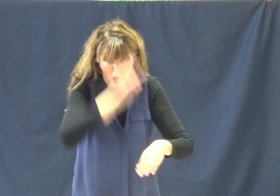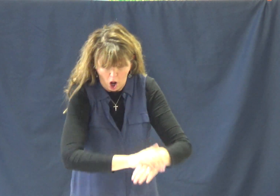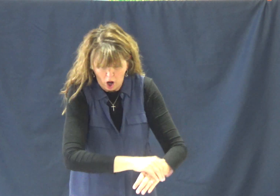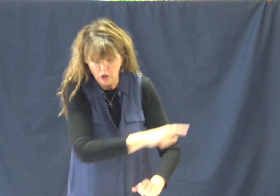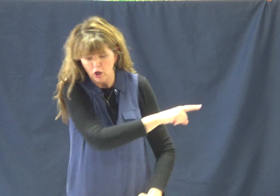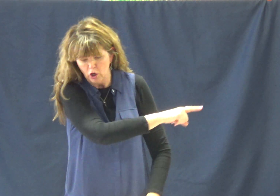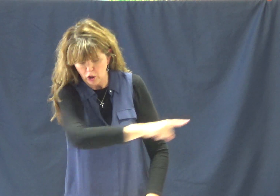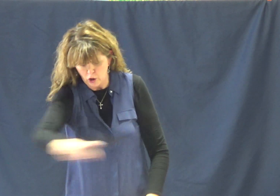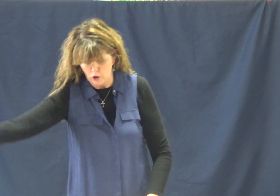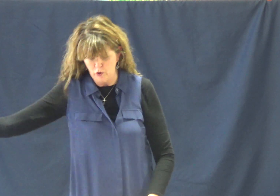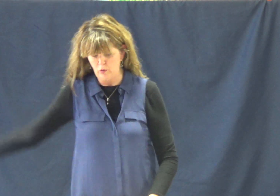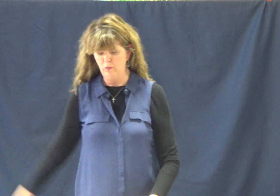lavished on us.